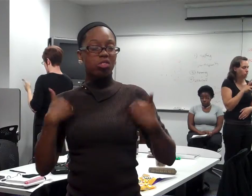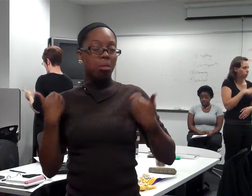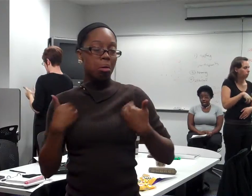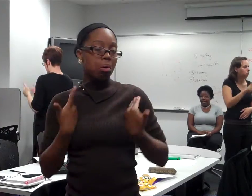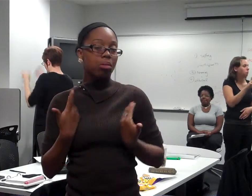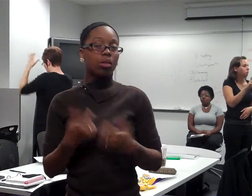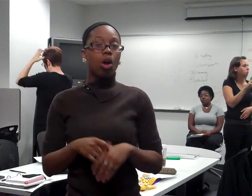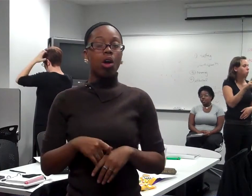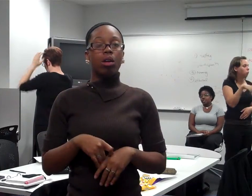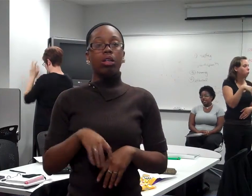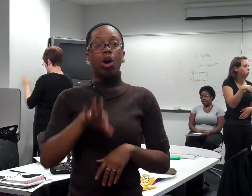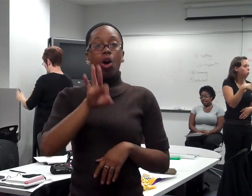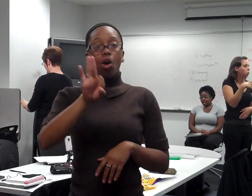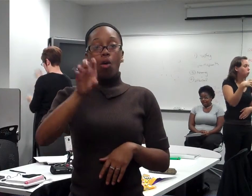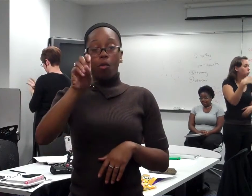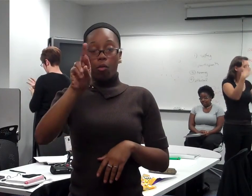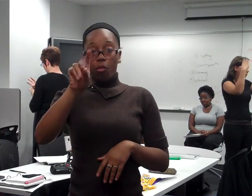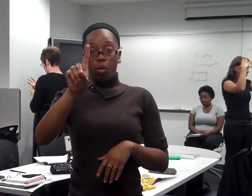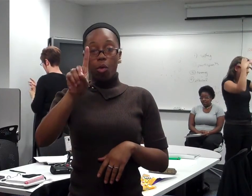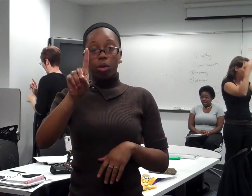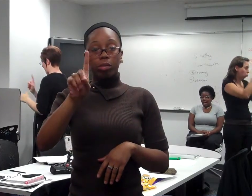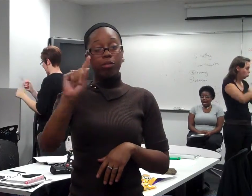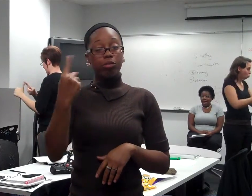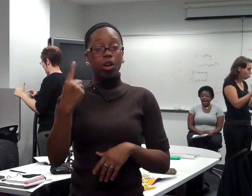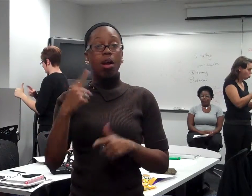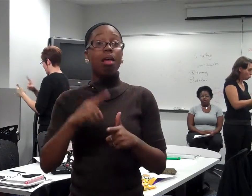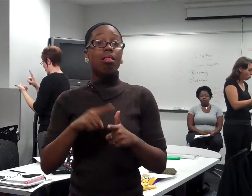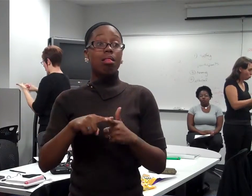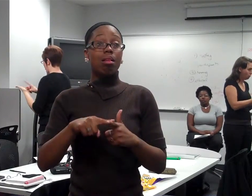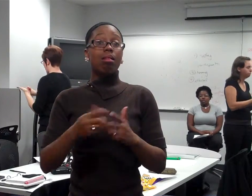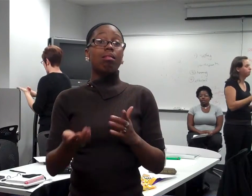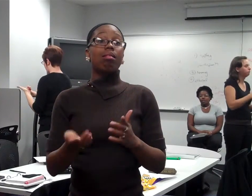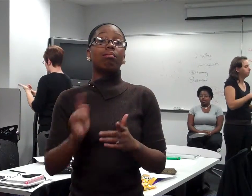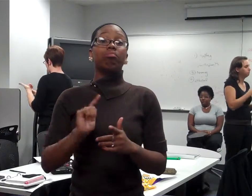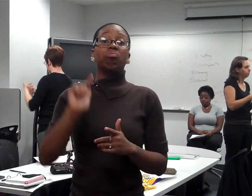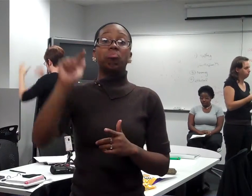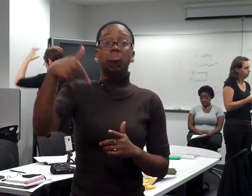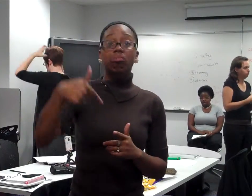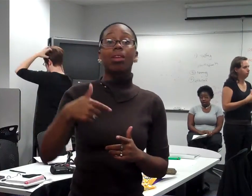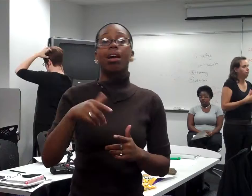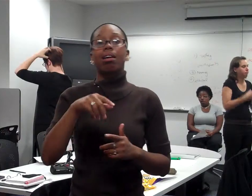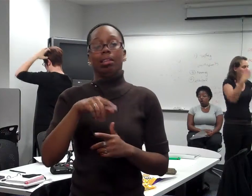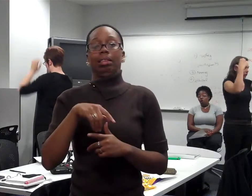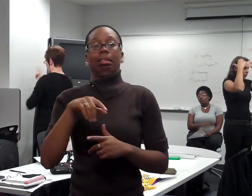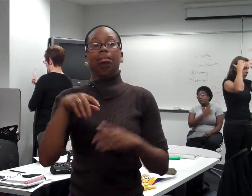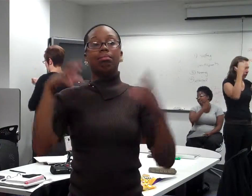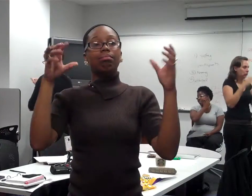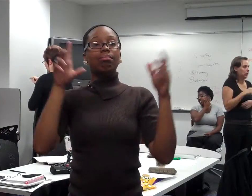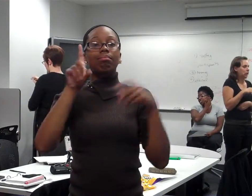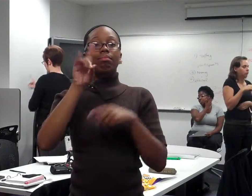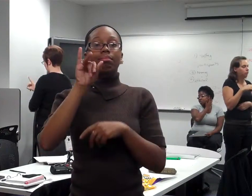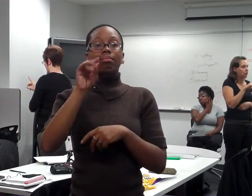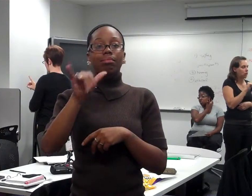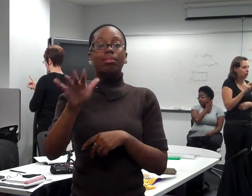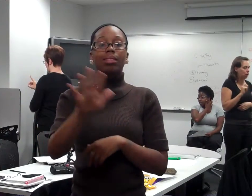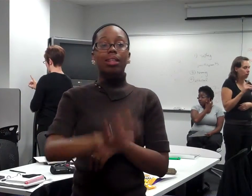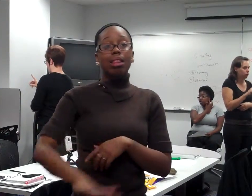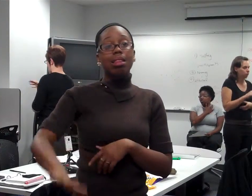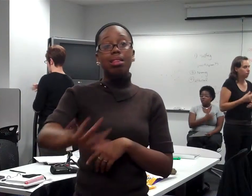first, and then we went to Disneyland. I absolutely loved it. Of all the vacations we took during